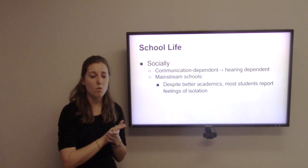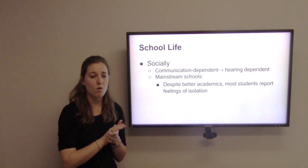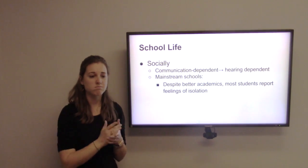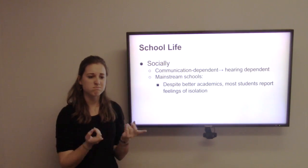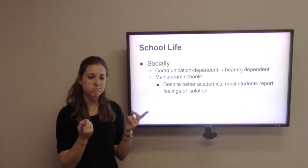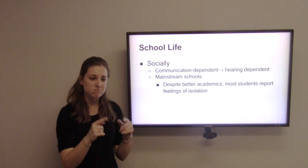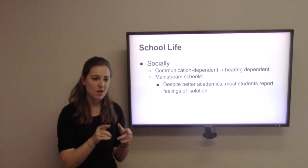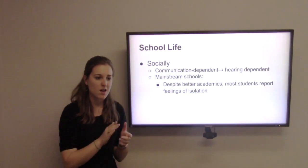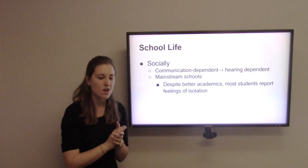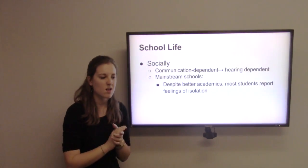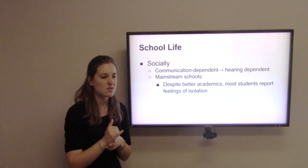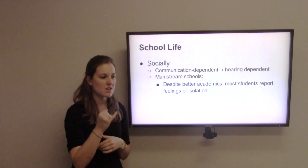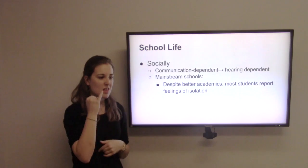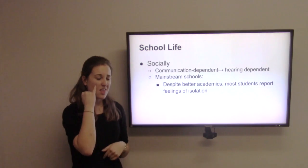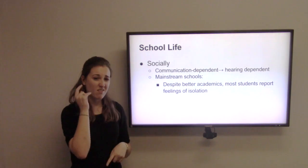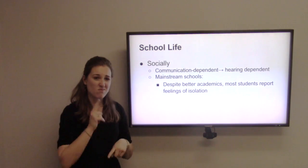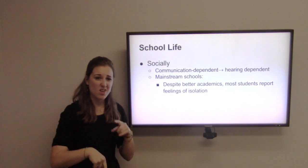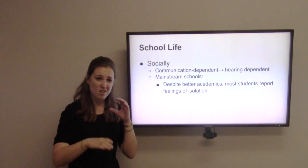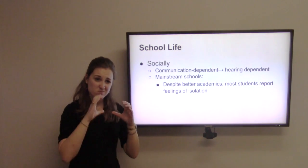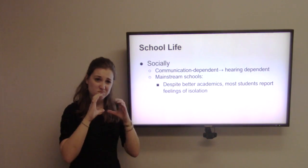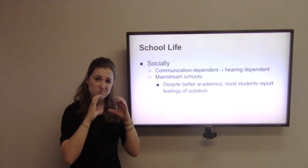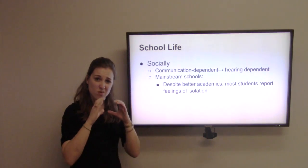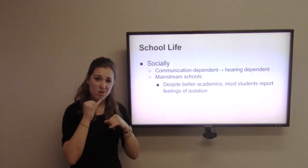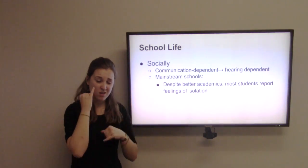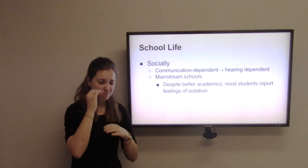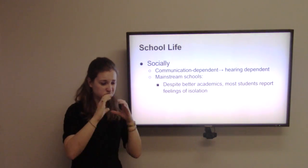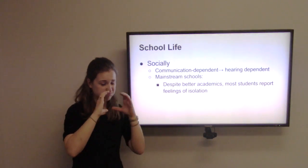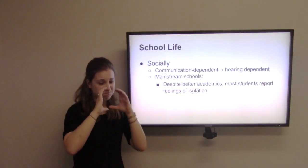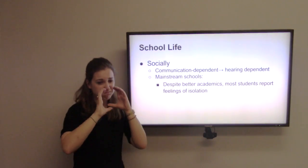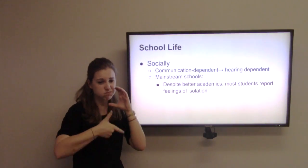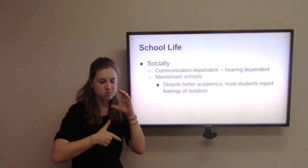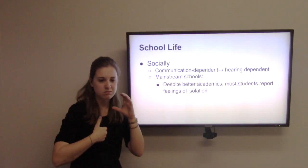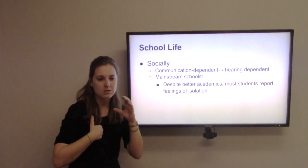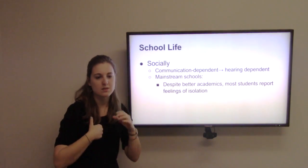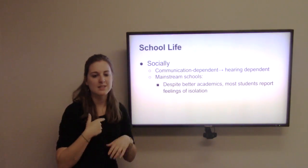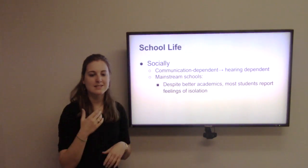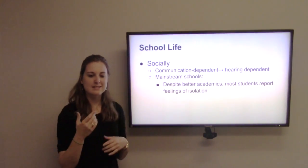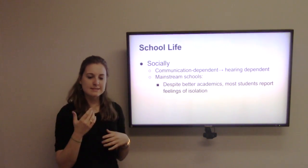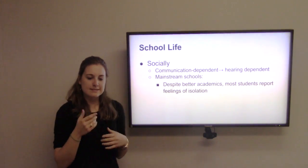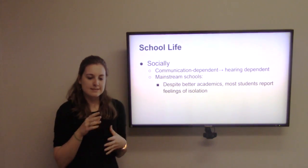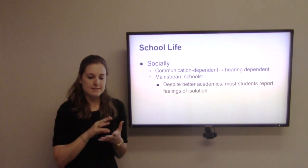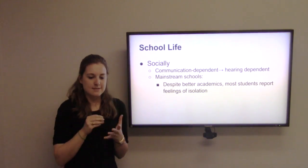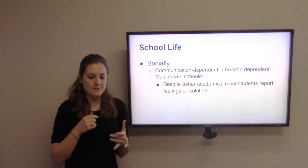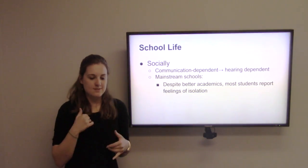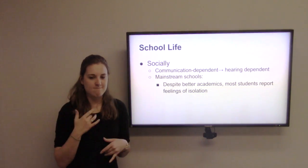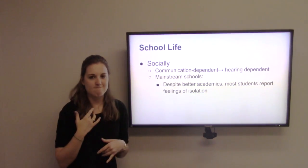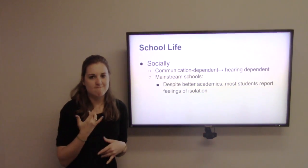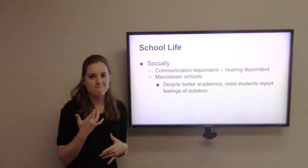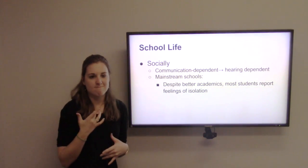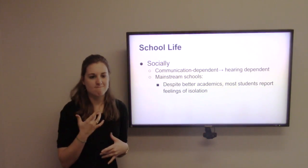In mainstream schools, deaf students tend to feel isolated because they can't communicate well with other students.